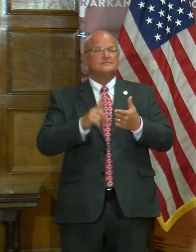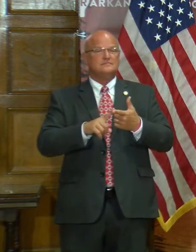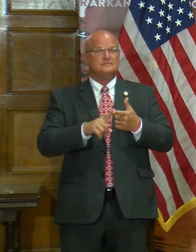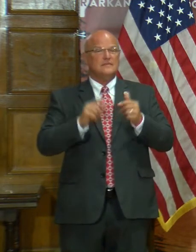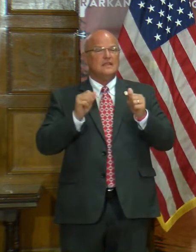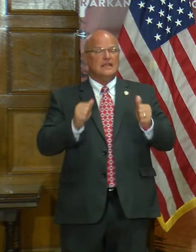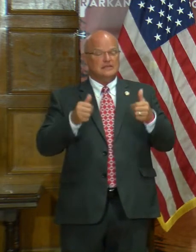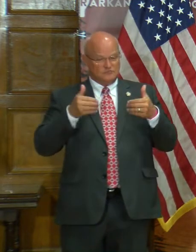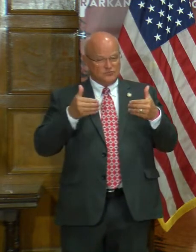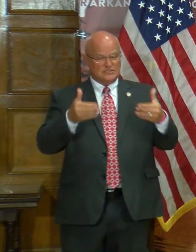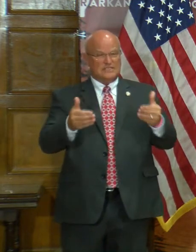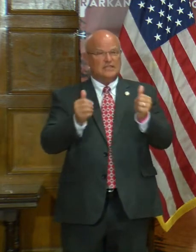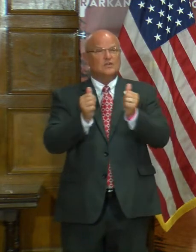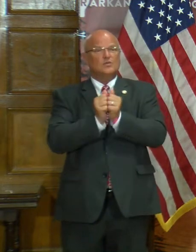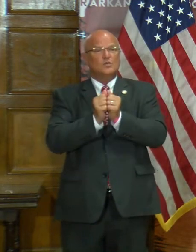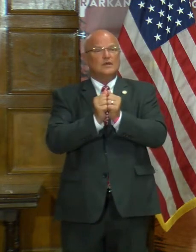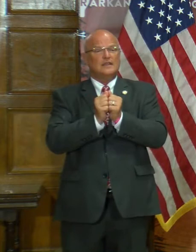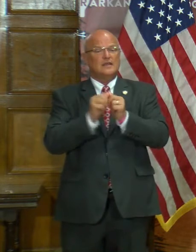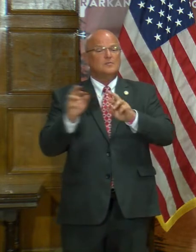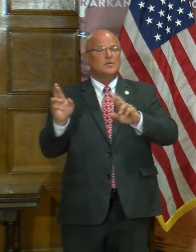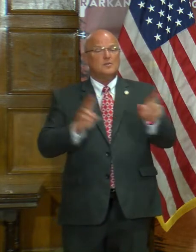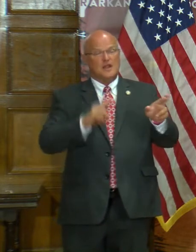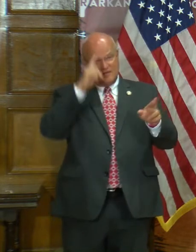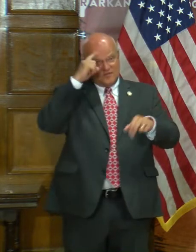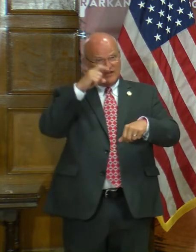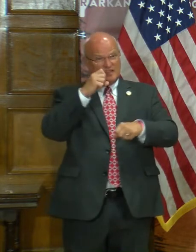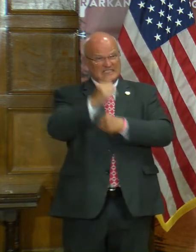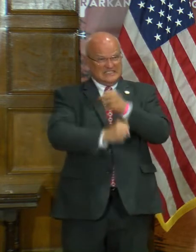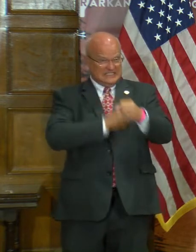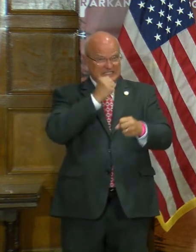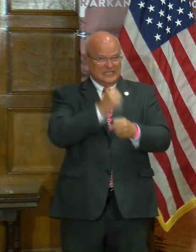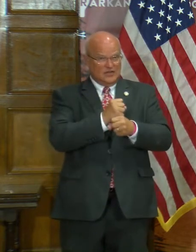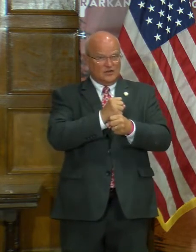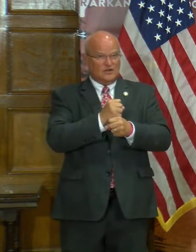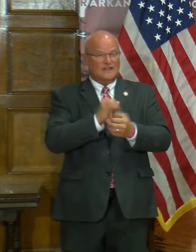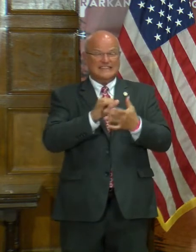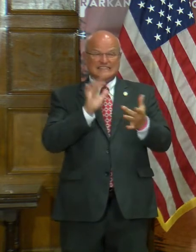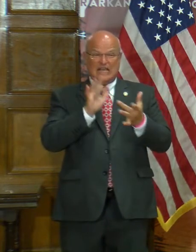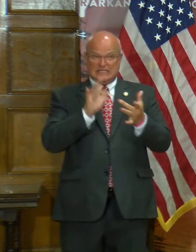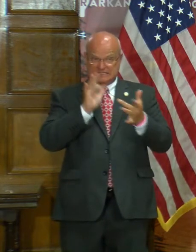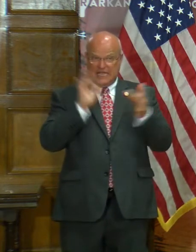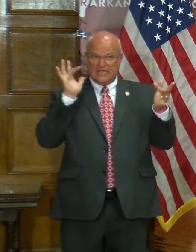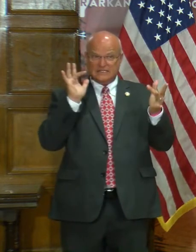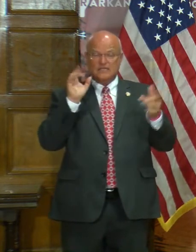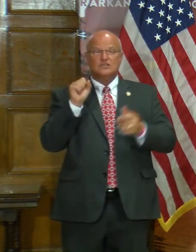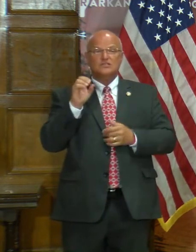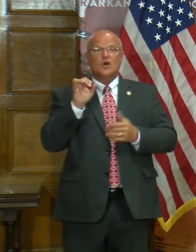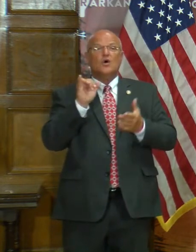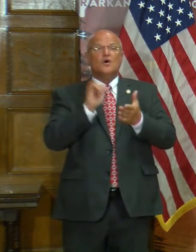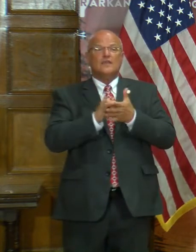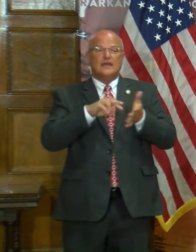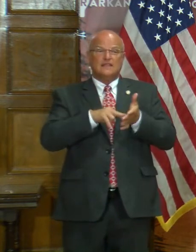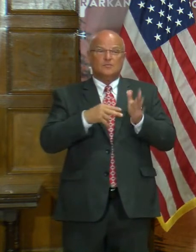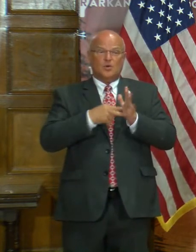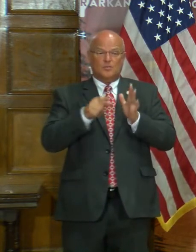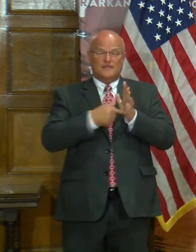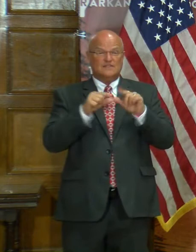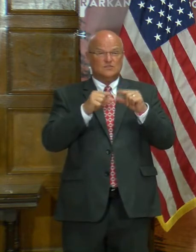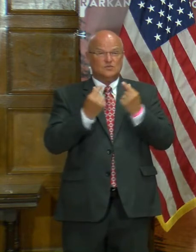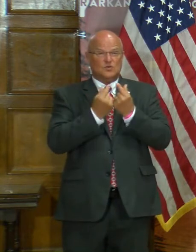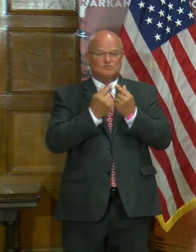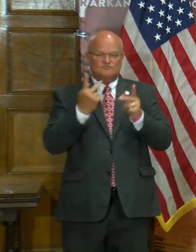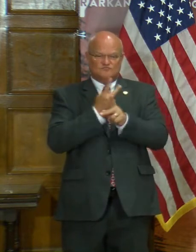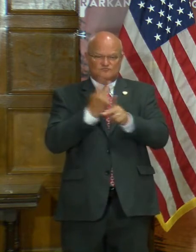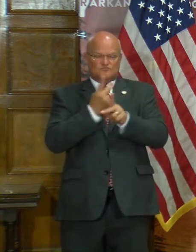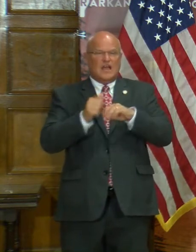be able to proceed with preparing for the season, which is contact. And so that's the purpose of this group, is to figure